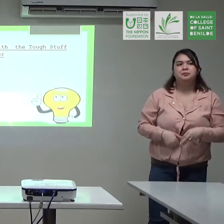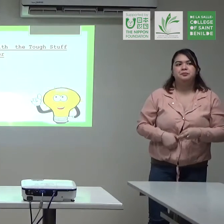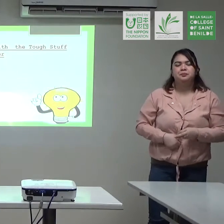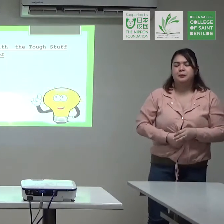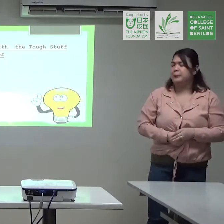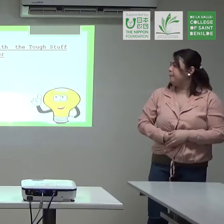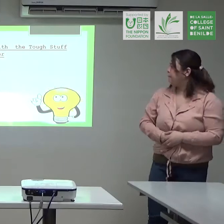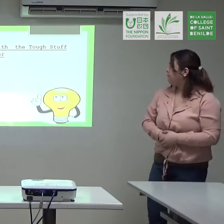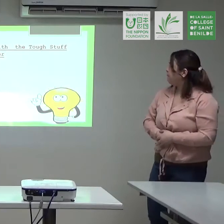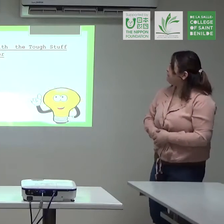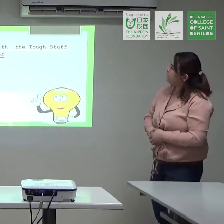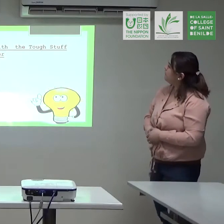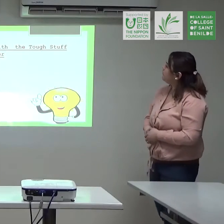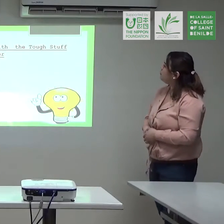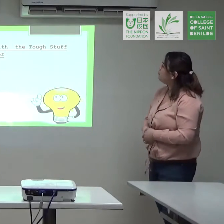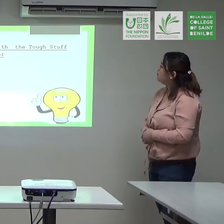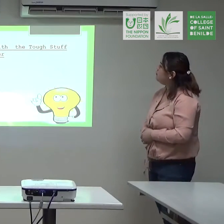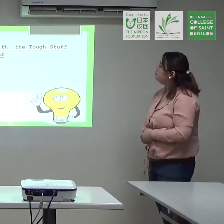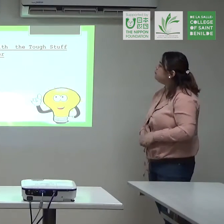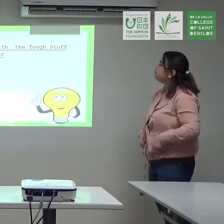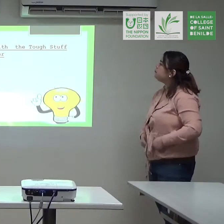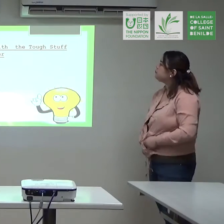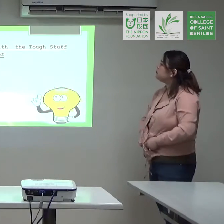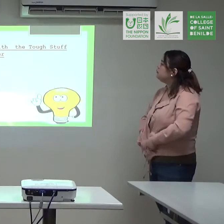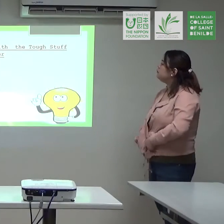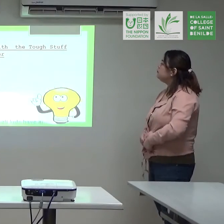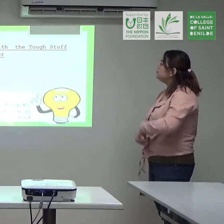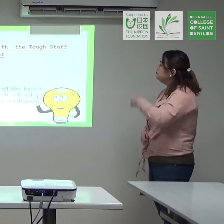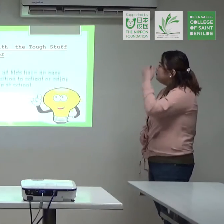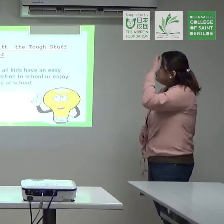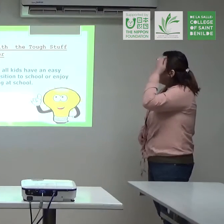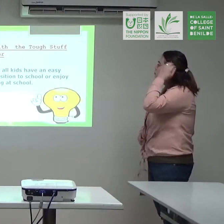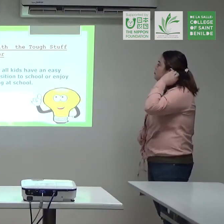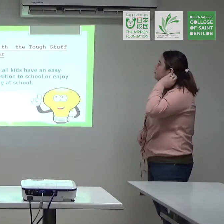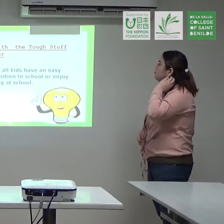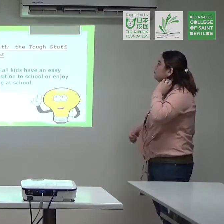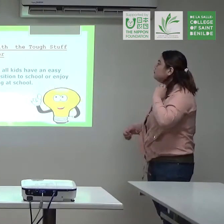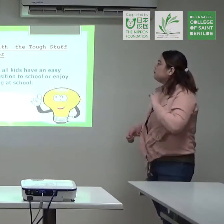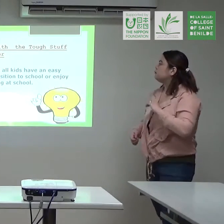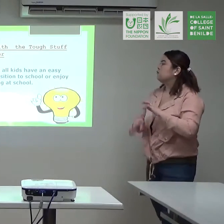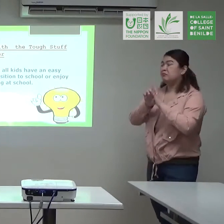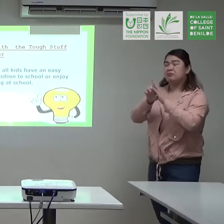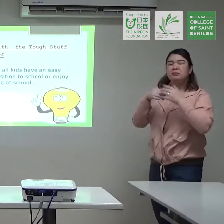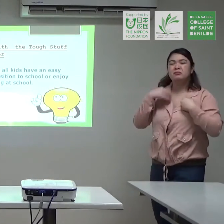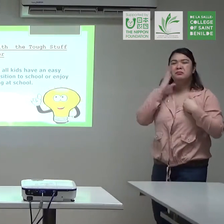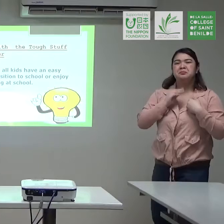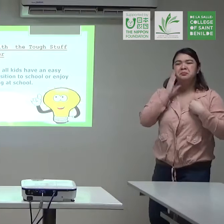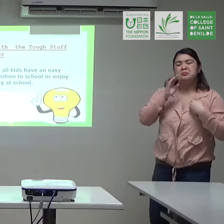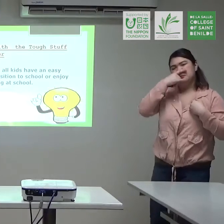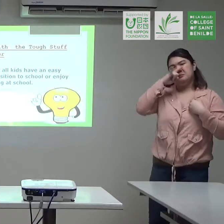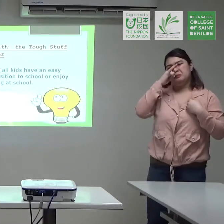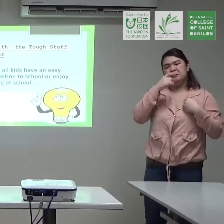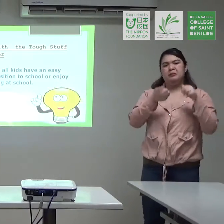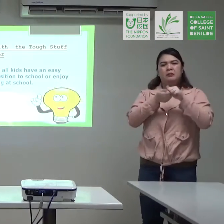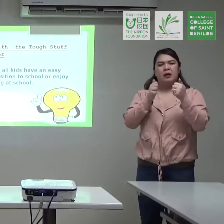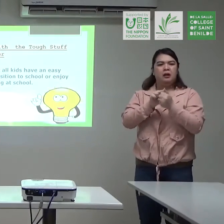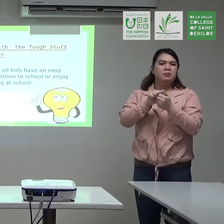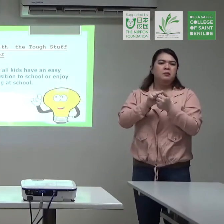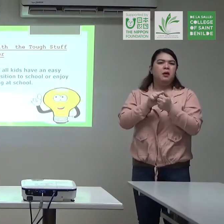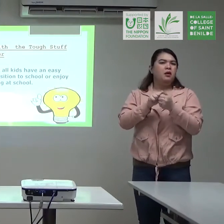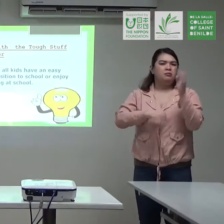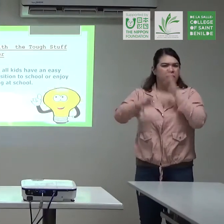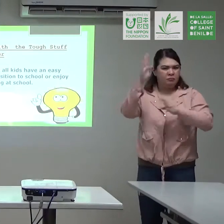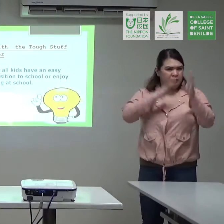Deal with the tough stuff together, especially problematic children. Not all kids have an